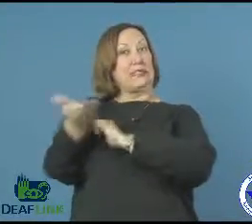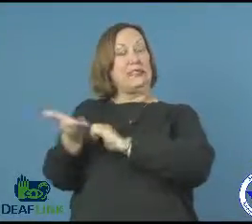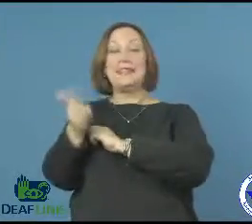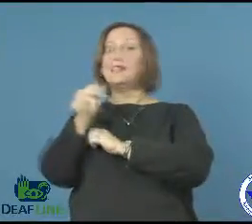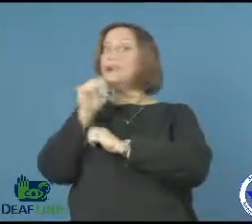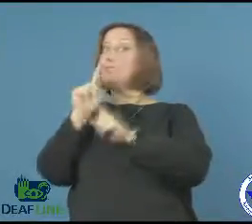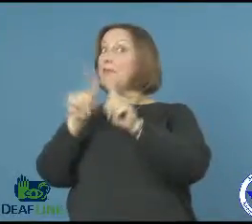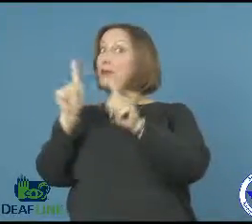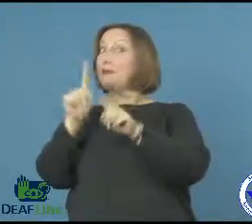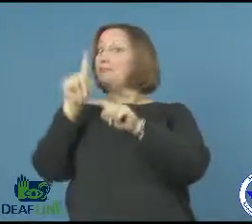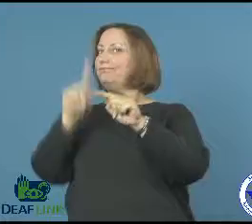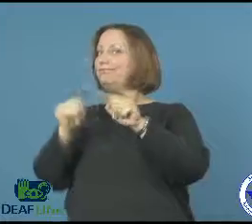phone lines.